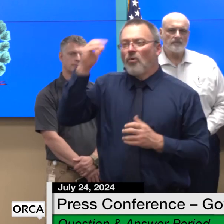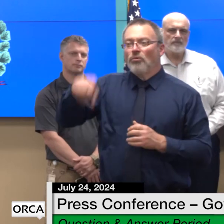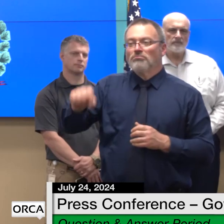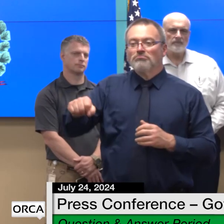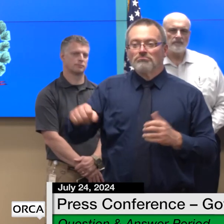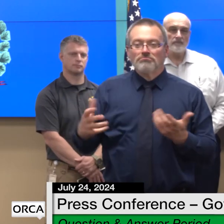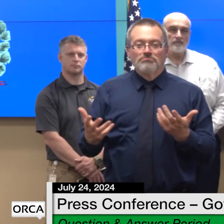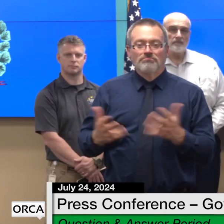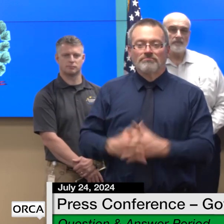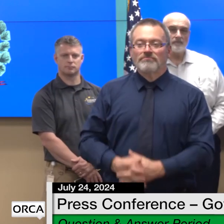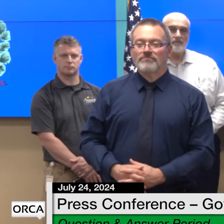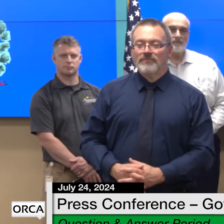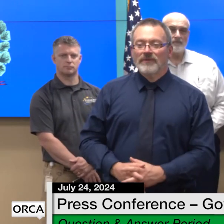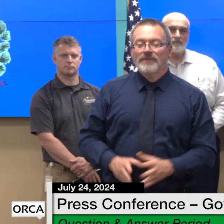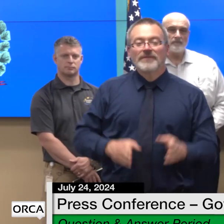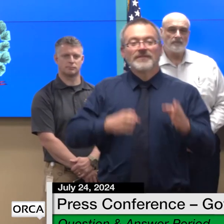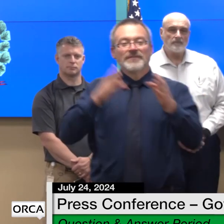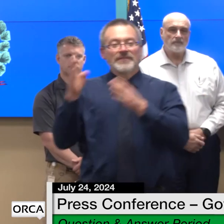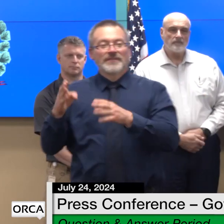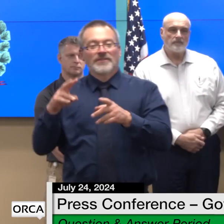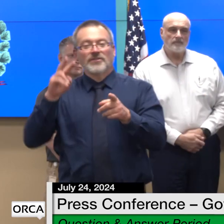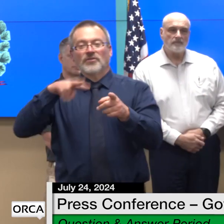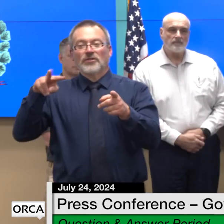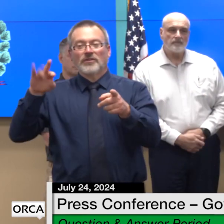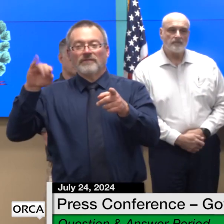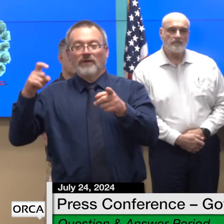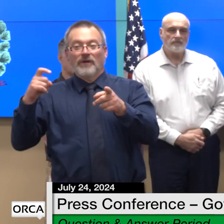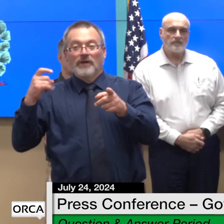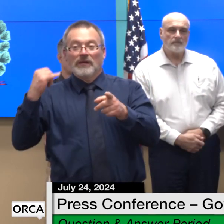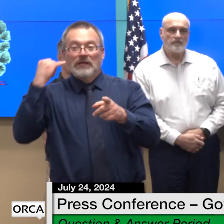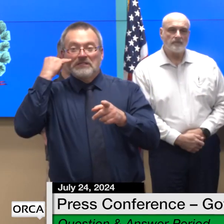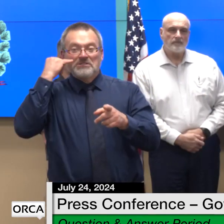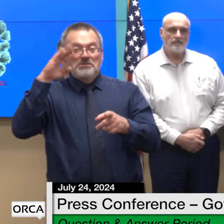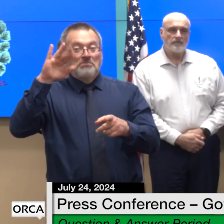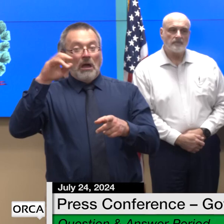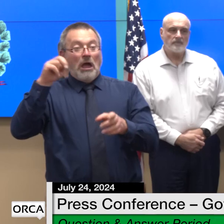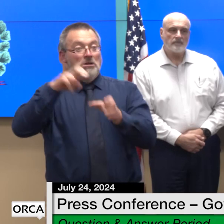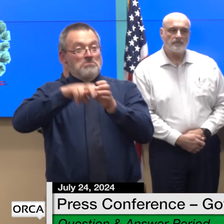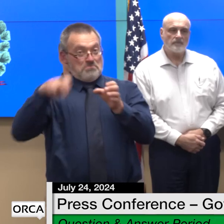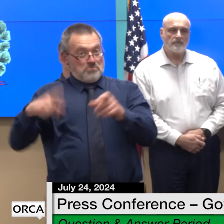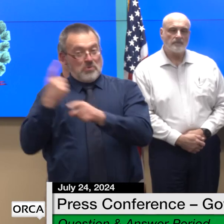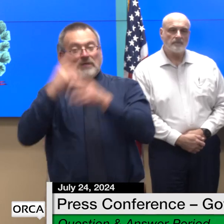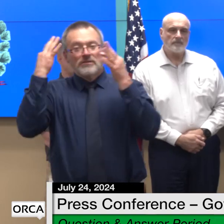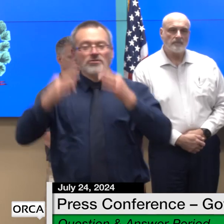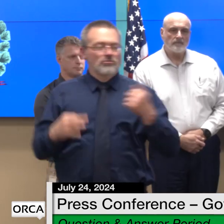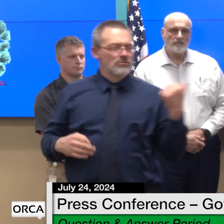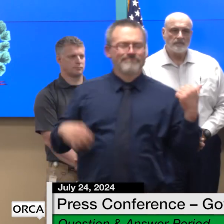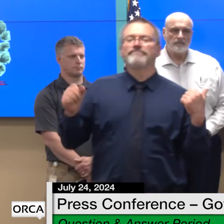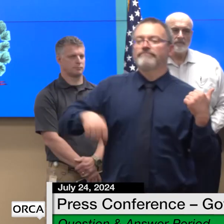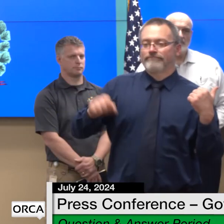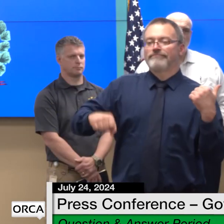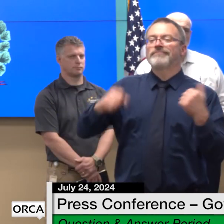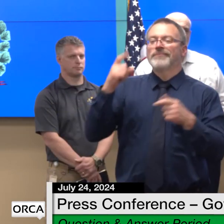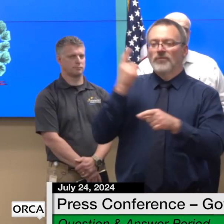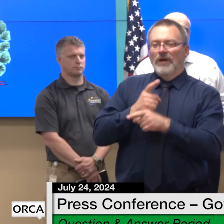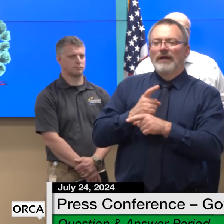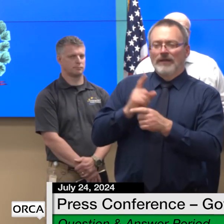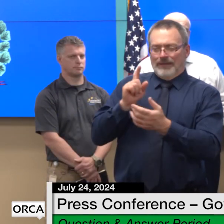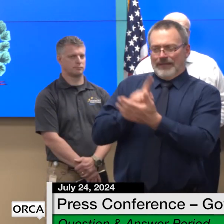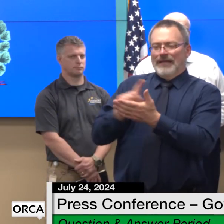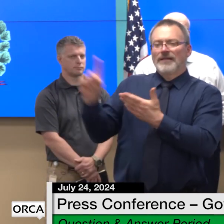Do you think that Biden sitting aside was the right call? I do. I said that in the last press